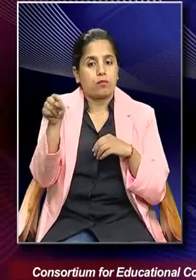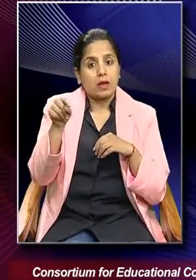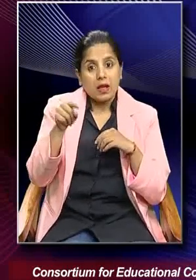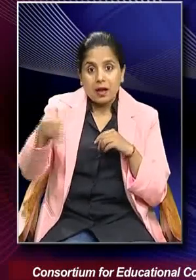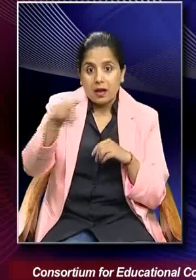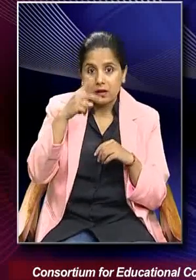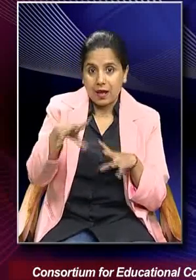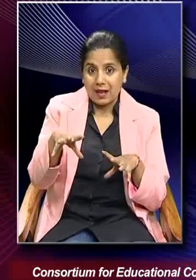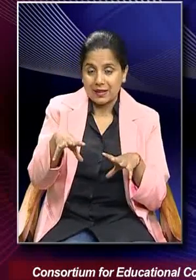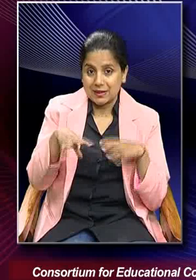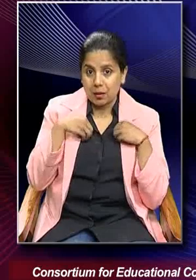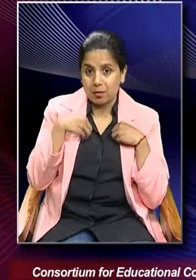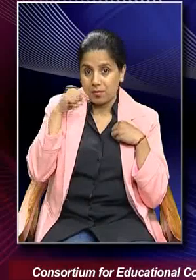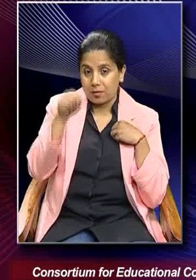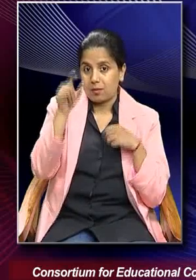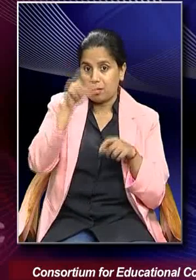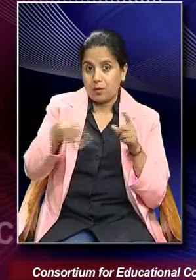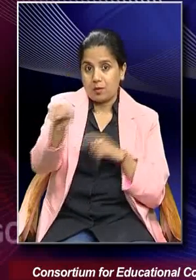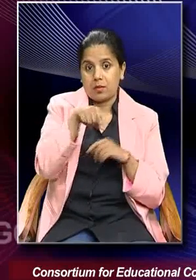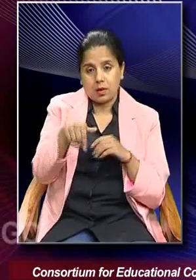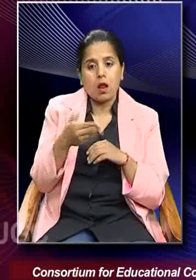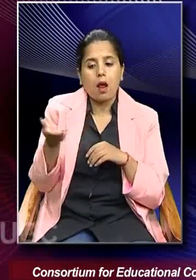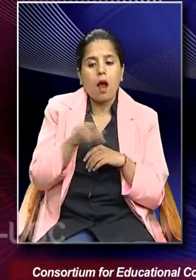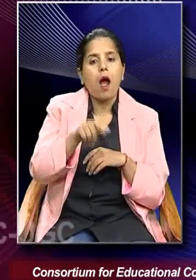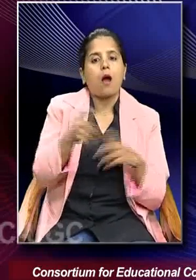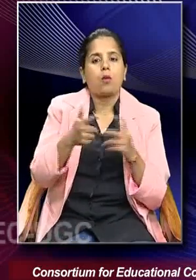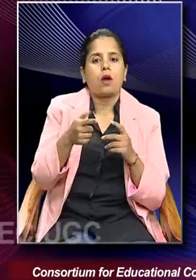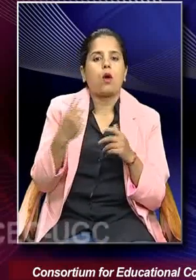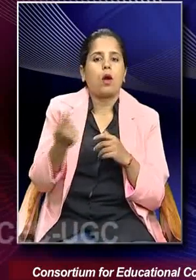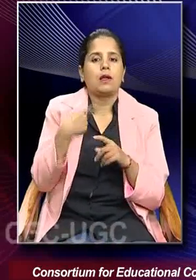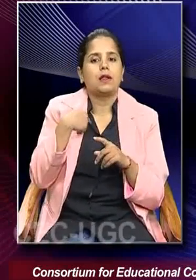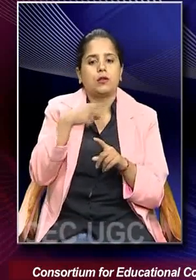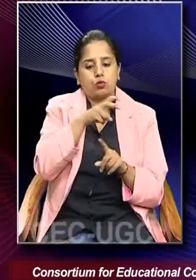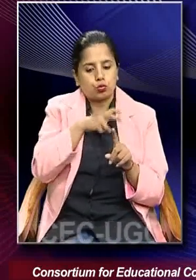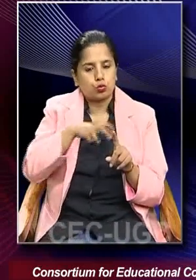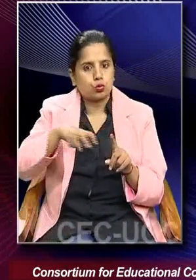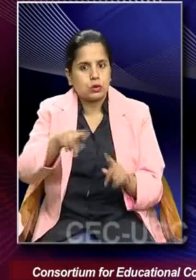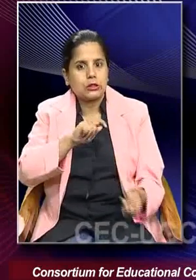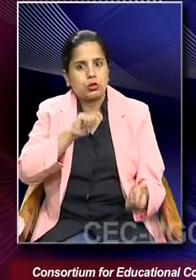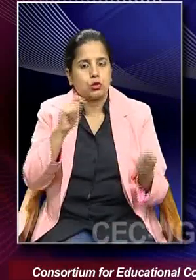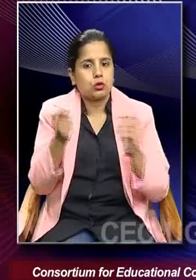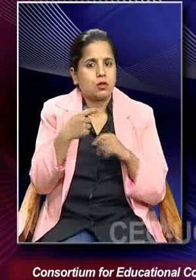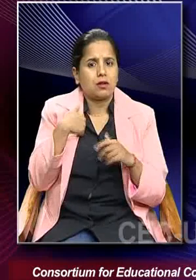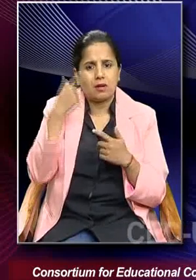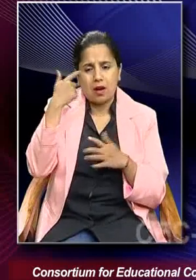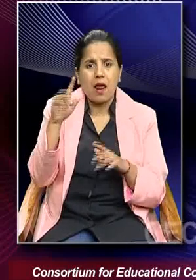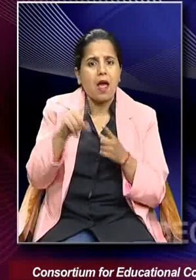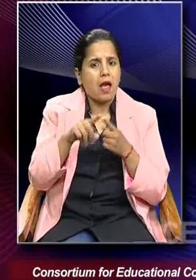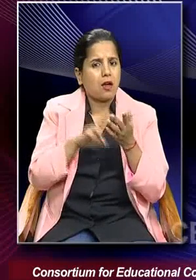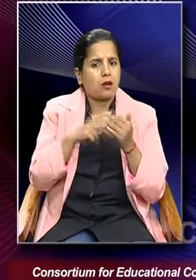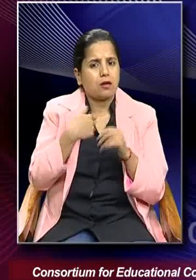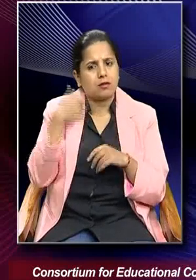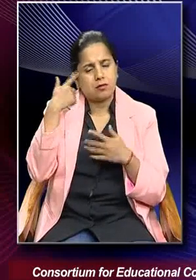of acceptability will come from transition only. Therefore, we cannot avoid energy